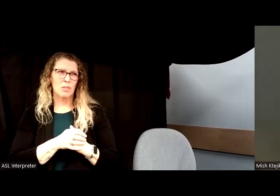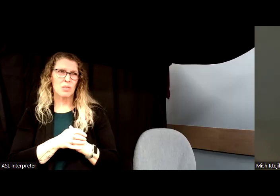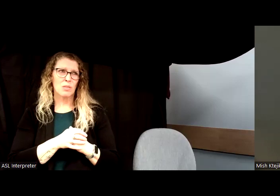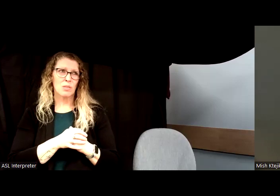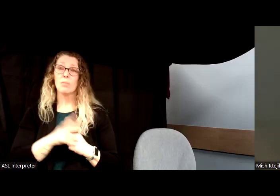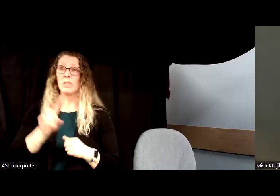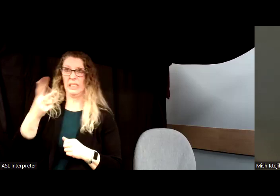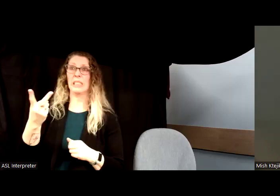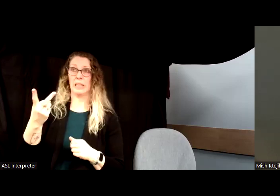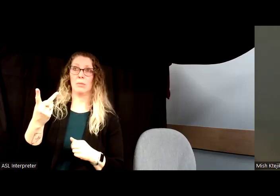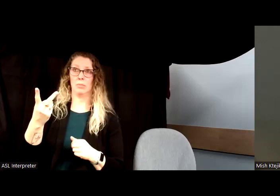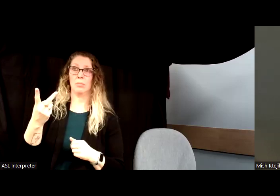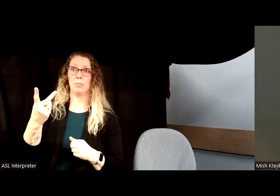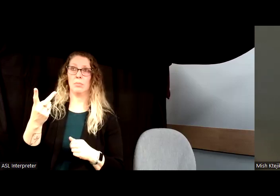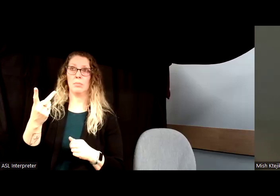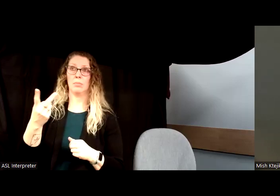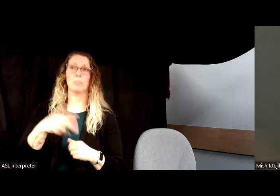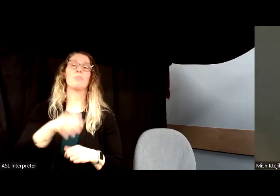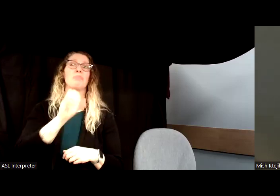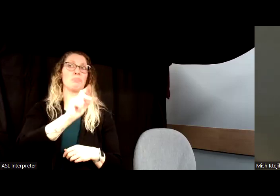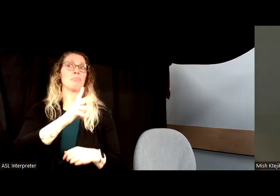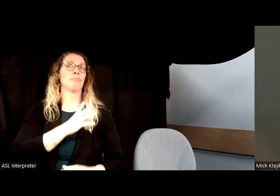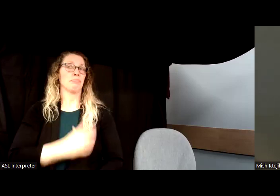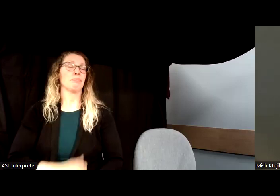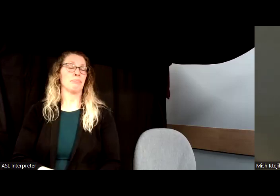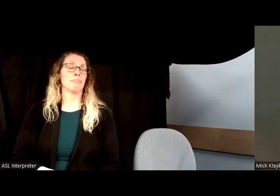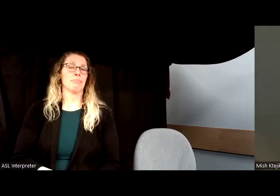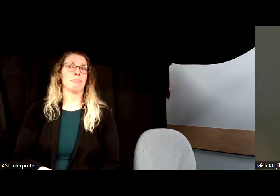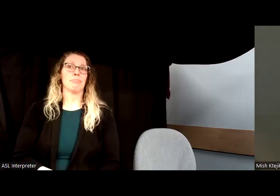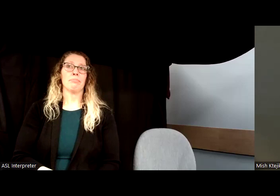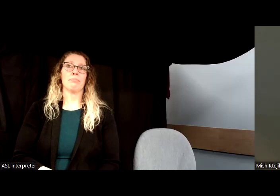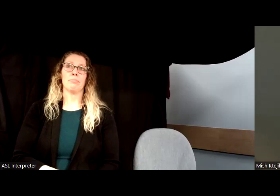option? Second. The second, okay.